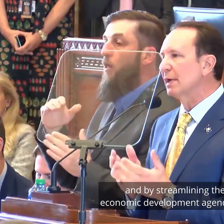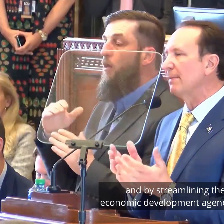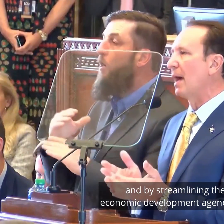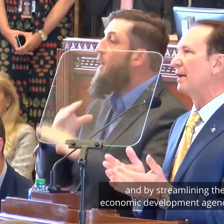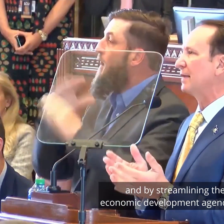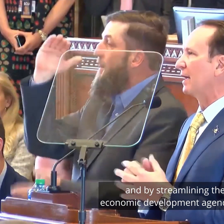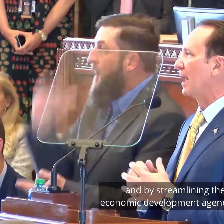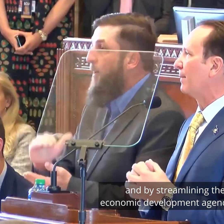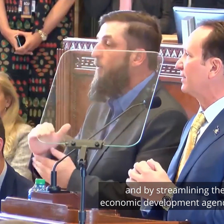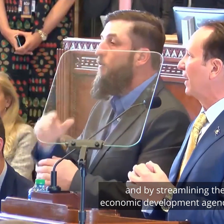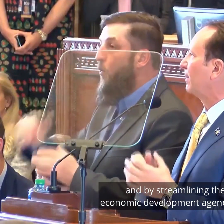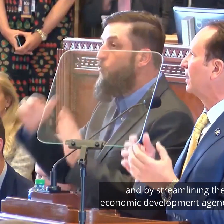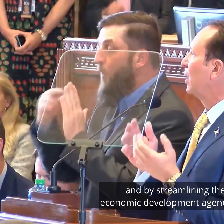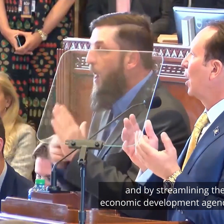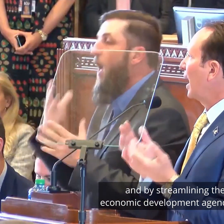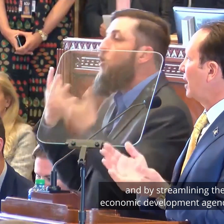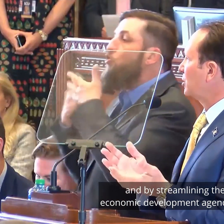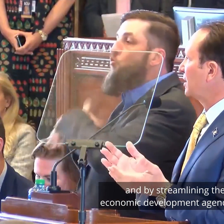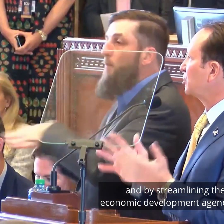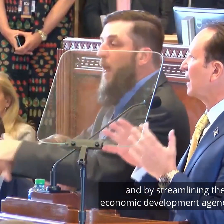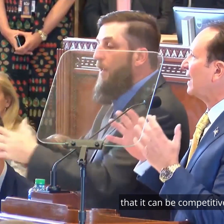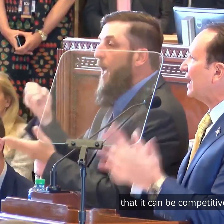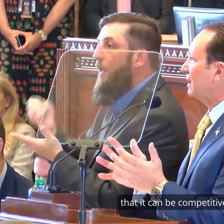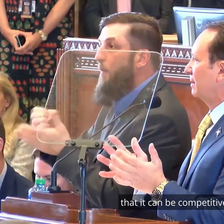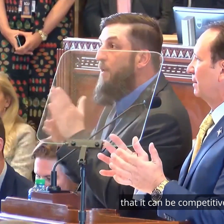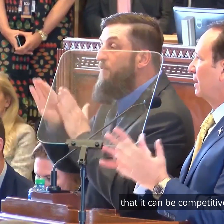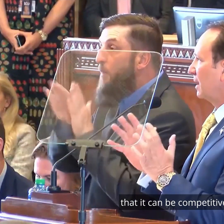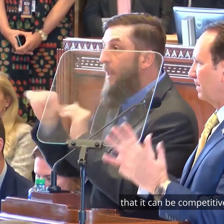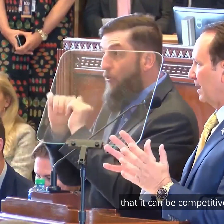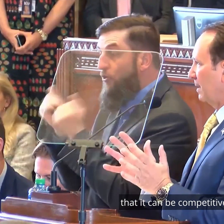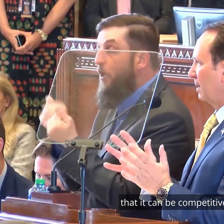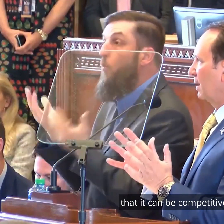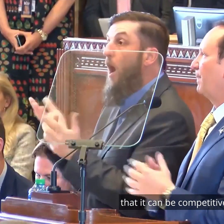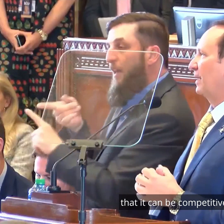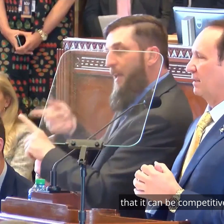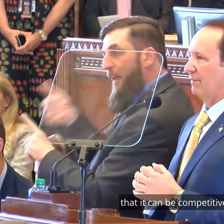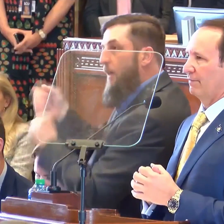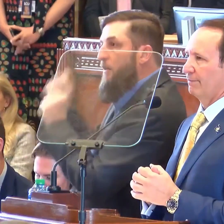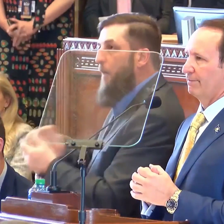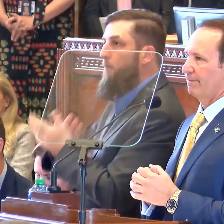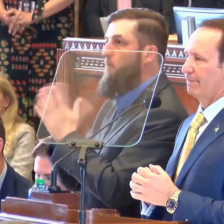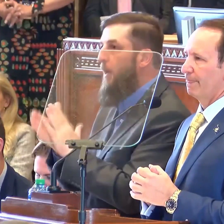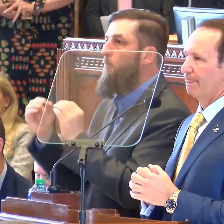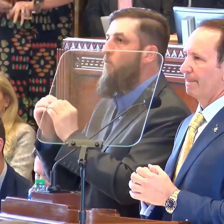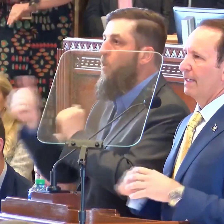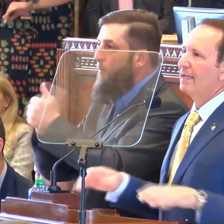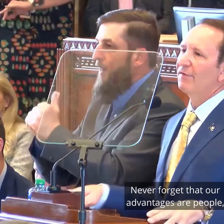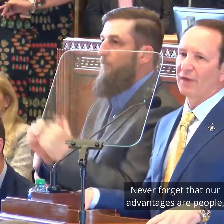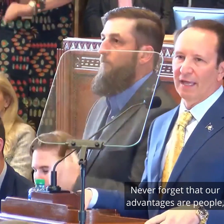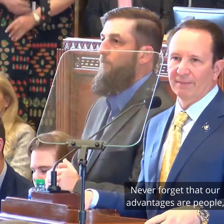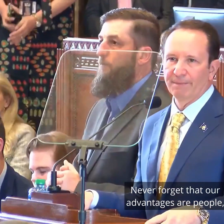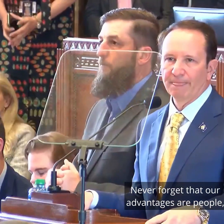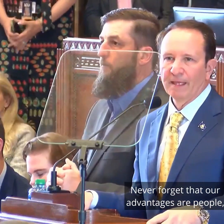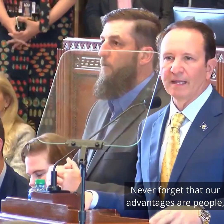by streamlining the economic development agency so that it can be competitive.